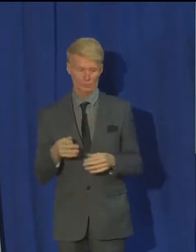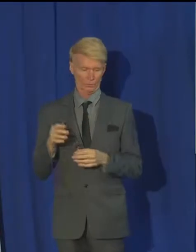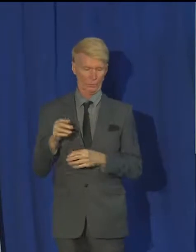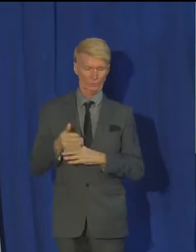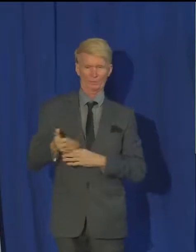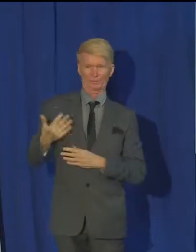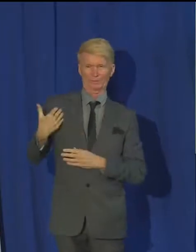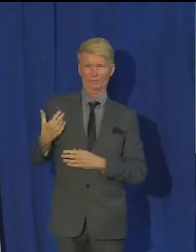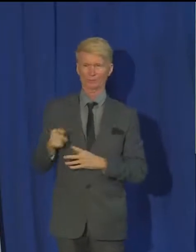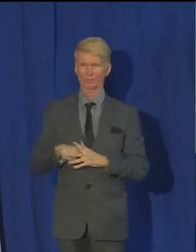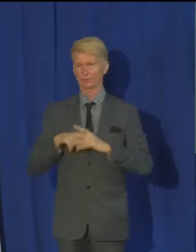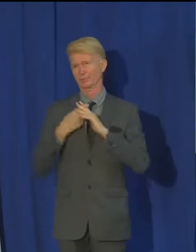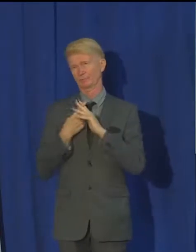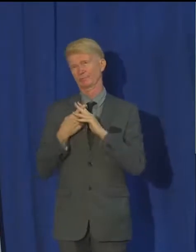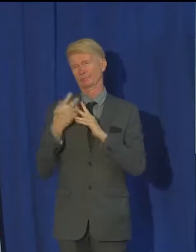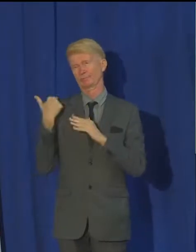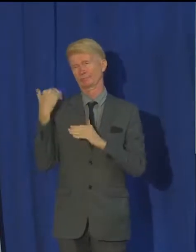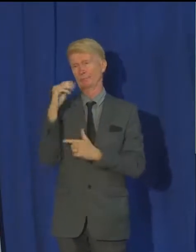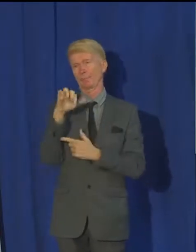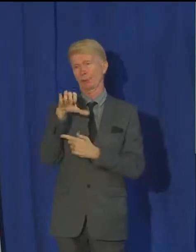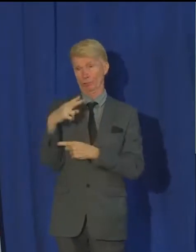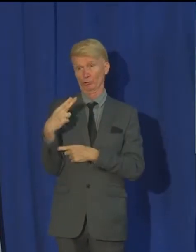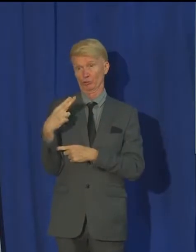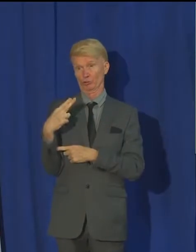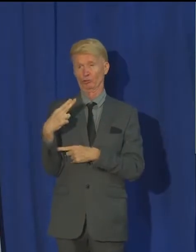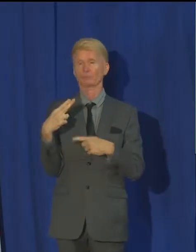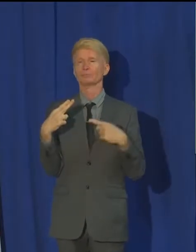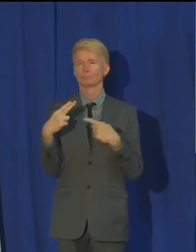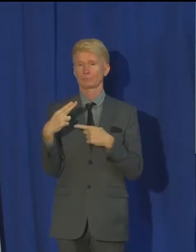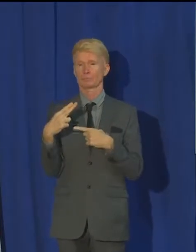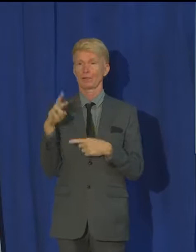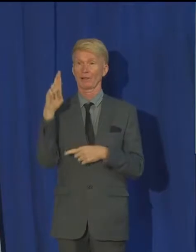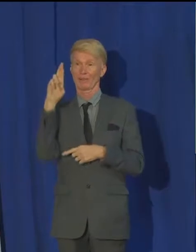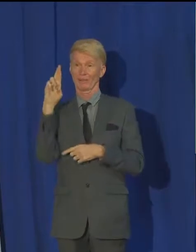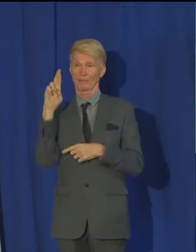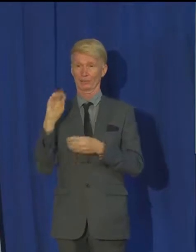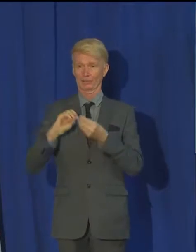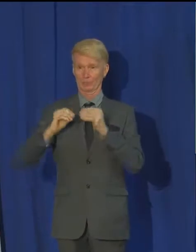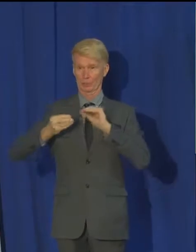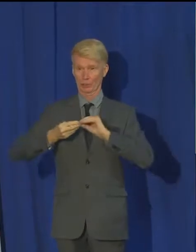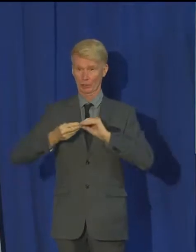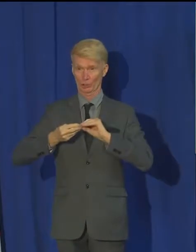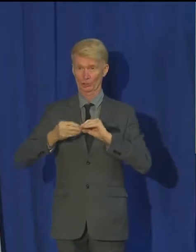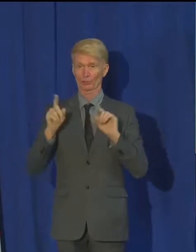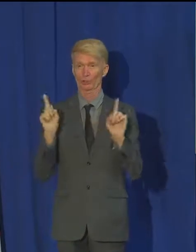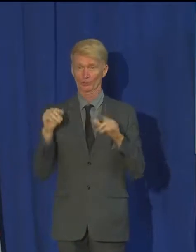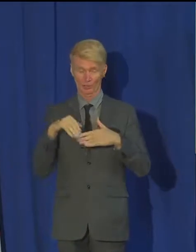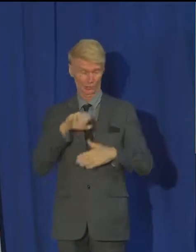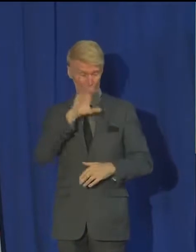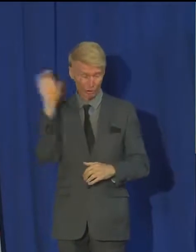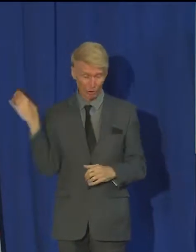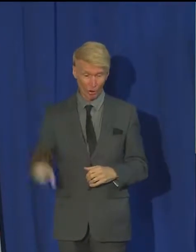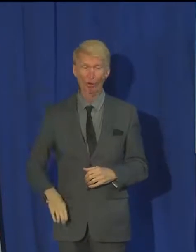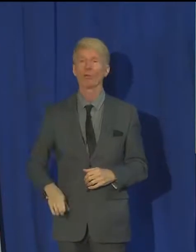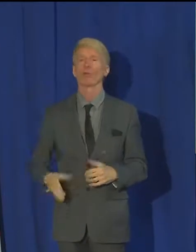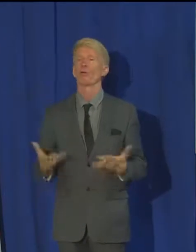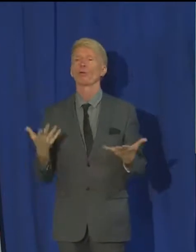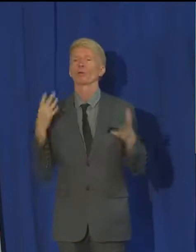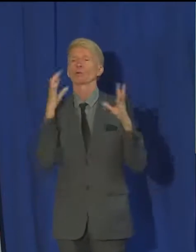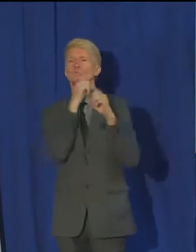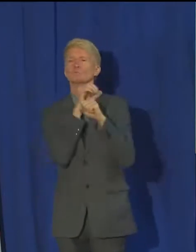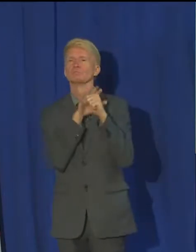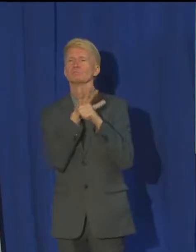on in our outbreak here, like back in March, that reproduction number, that R in Chicago, was estimated